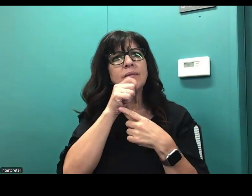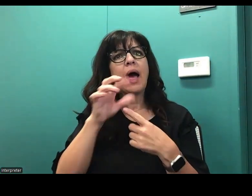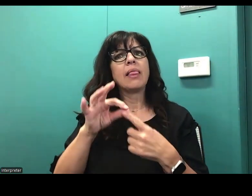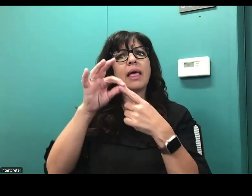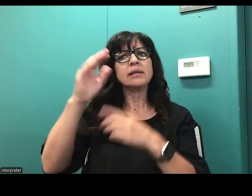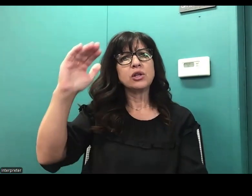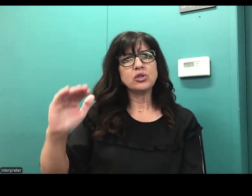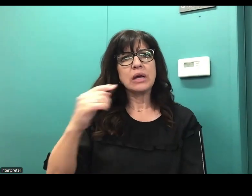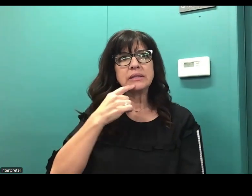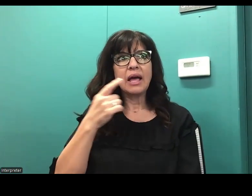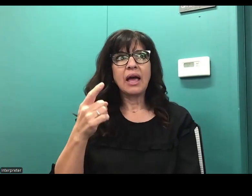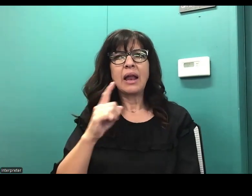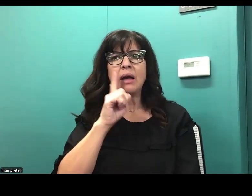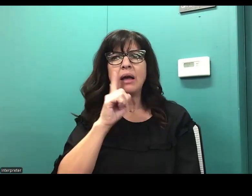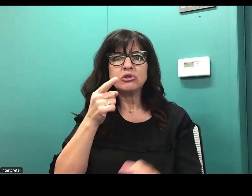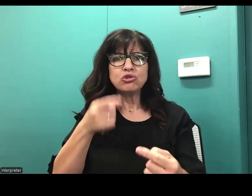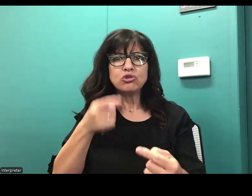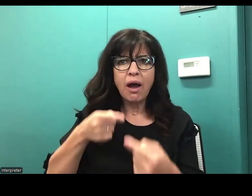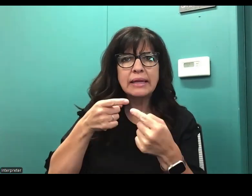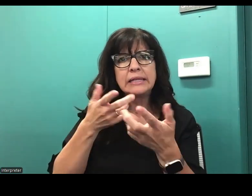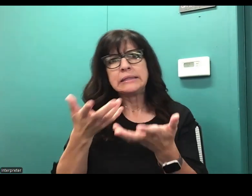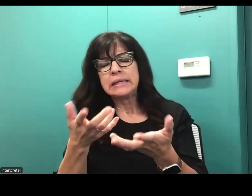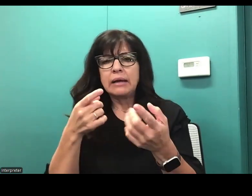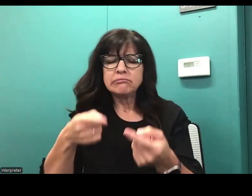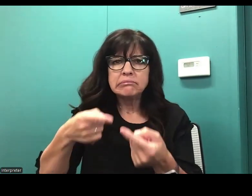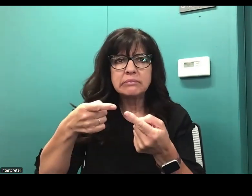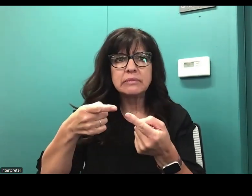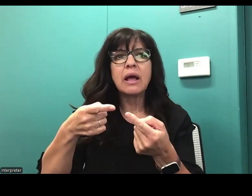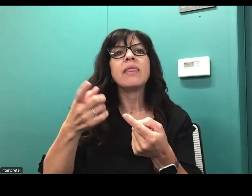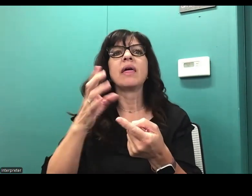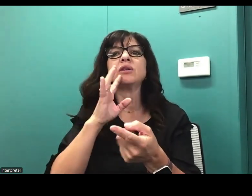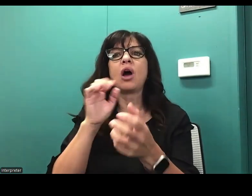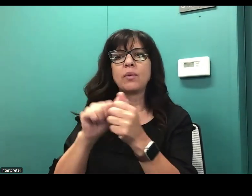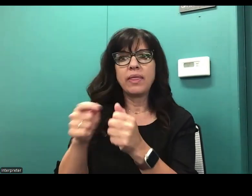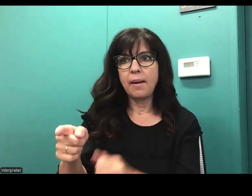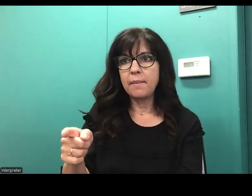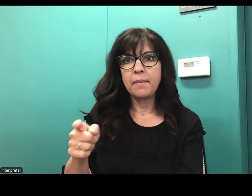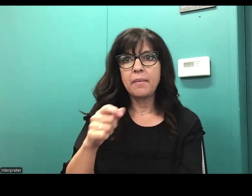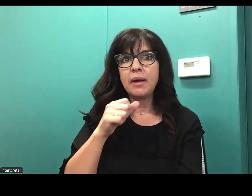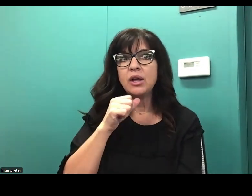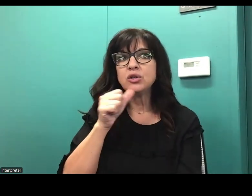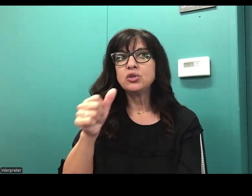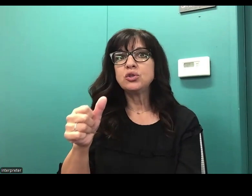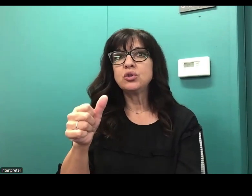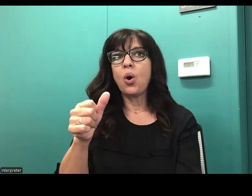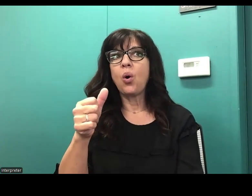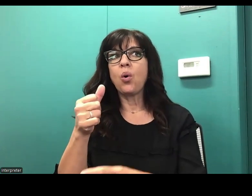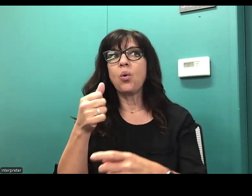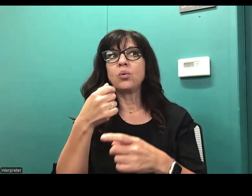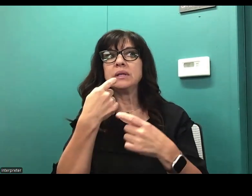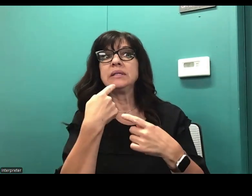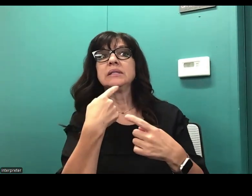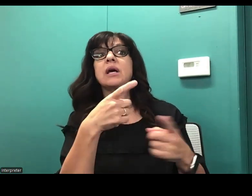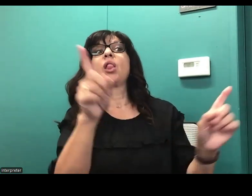the child says, I'm really struggling. Then talk to them, like, do not disclose that identity that they've trusted you